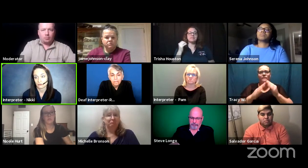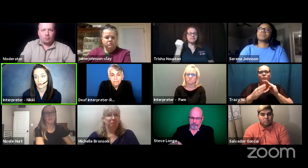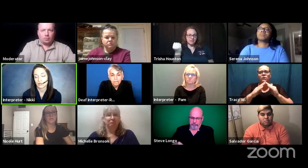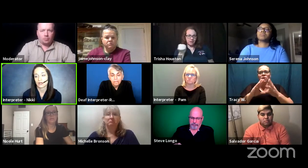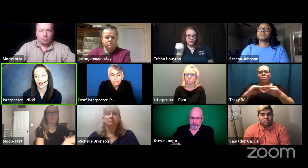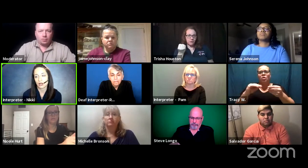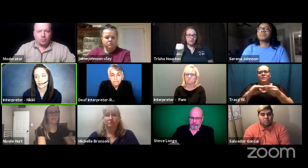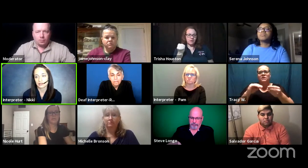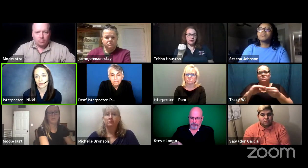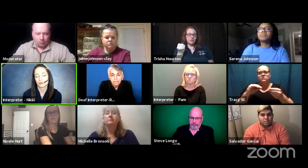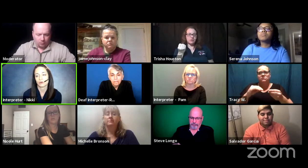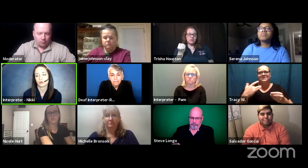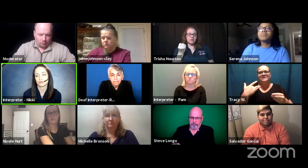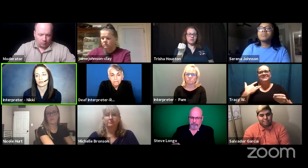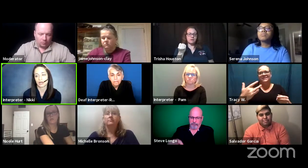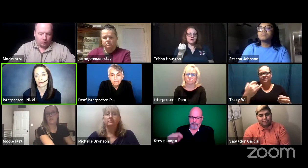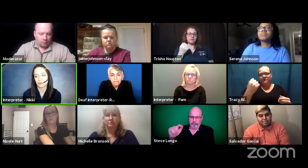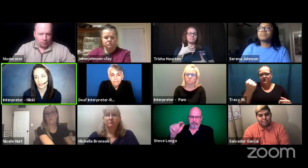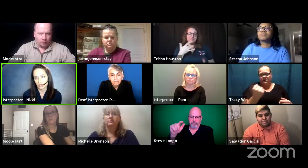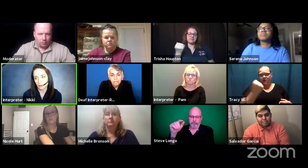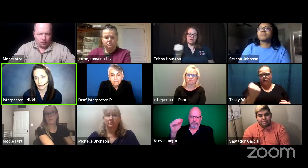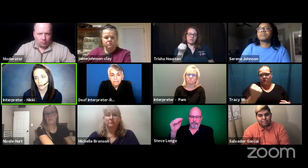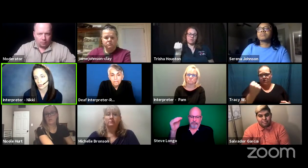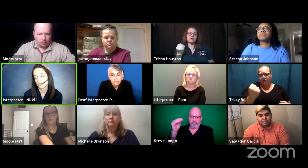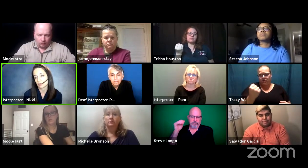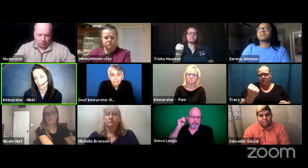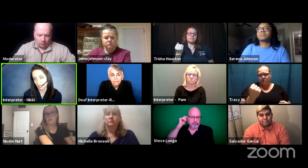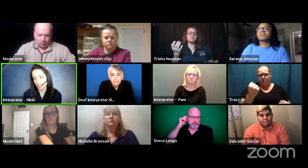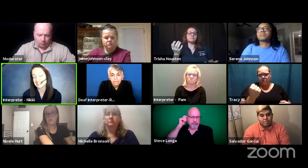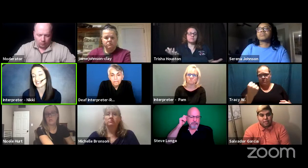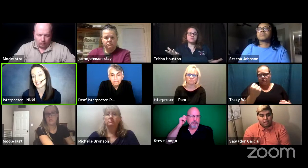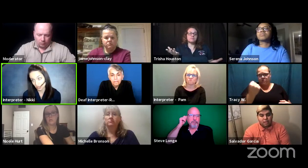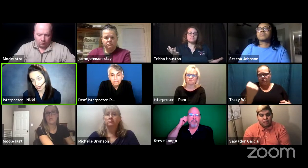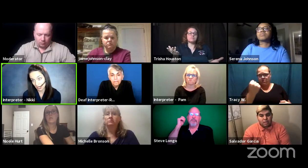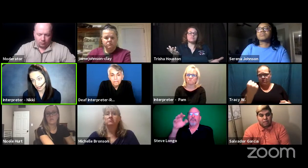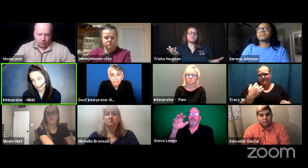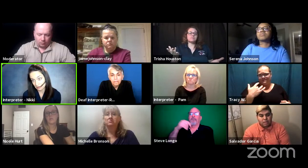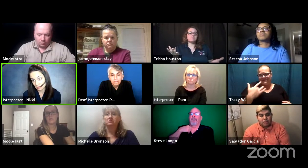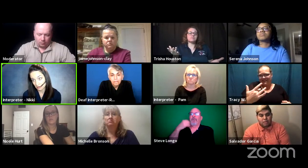And then August, we would hold our community comment, which is typically on a Saturday.